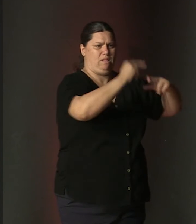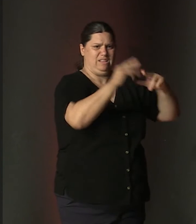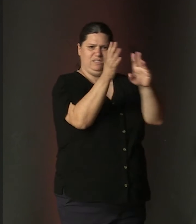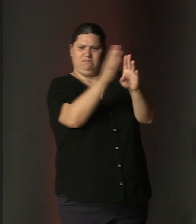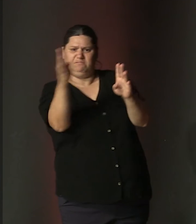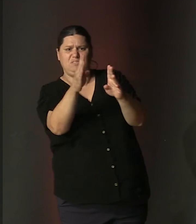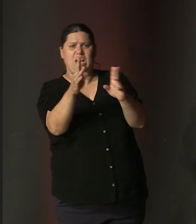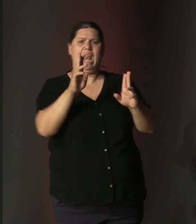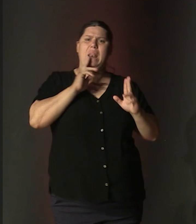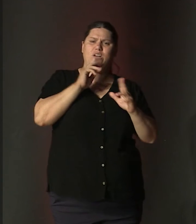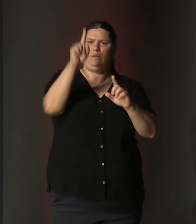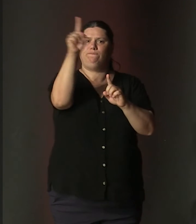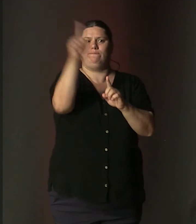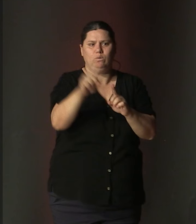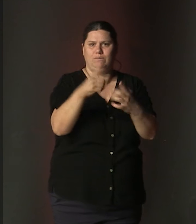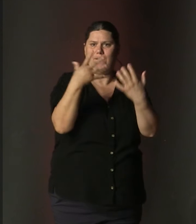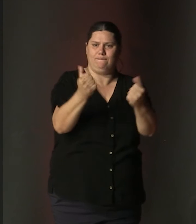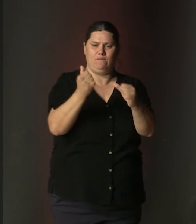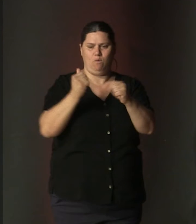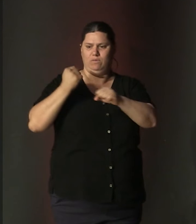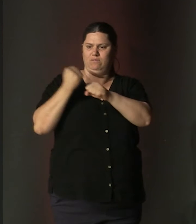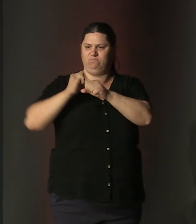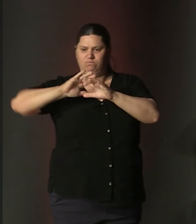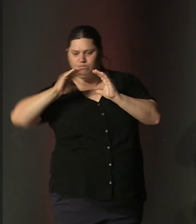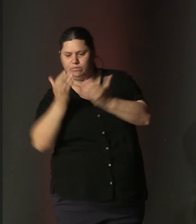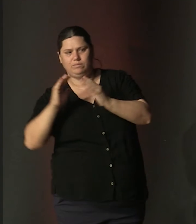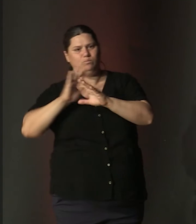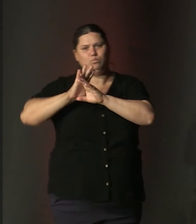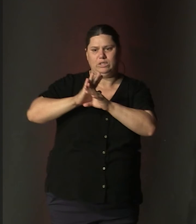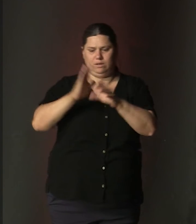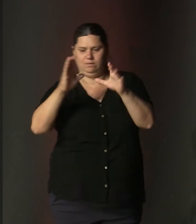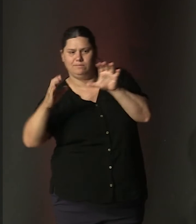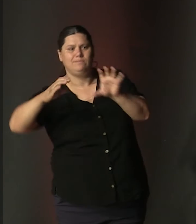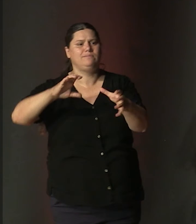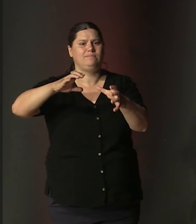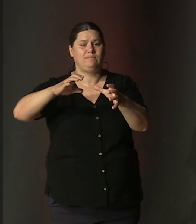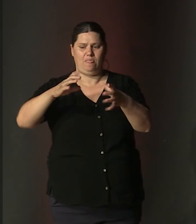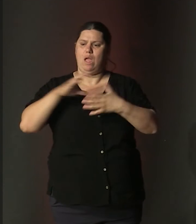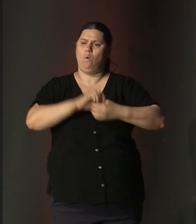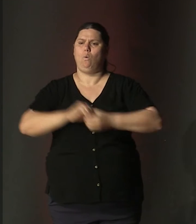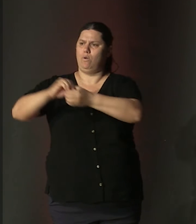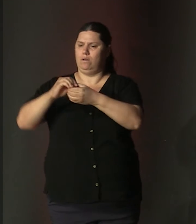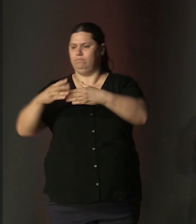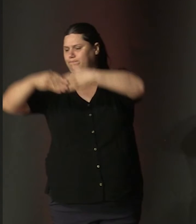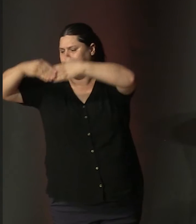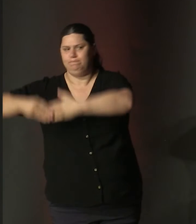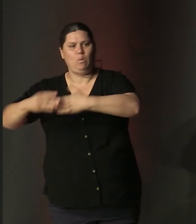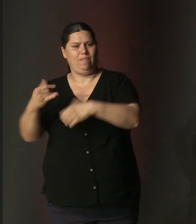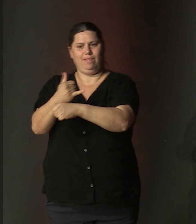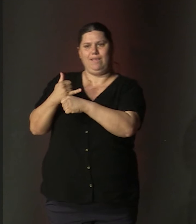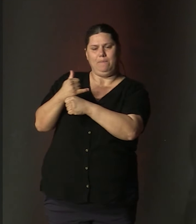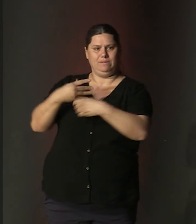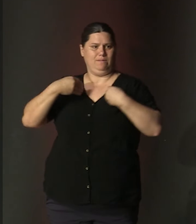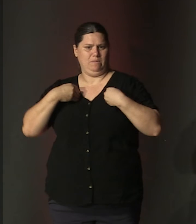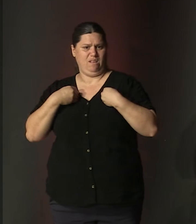is naturally faulted and fractured from the geological pressures. The owner of the quarry made a deal with a pharmaceutical company